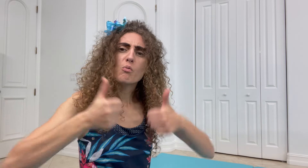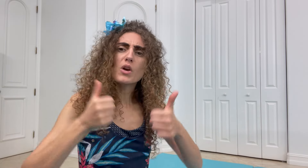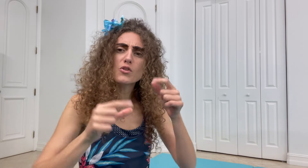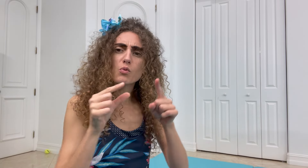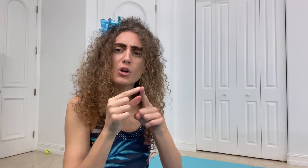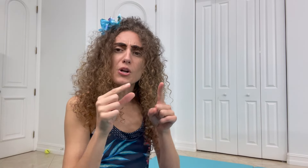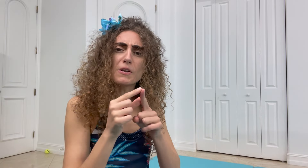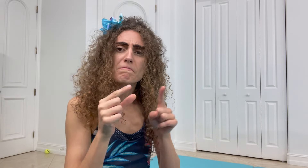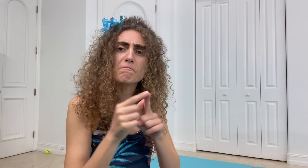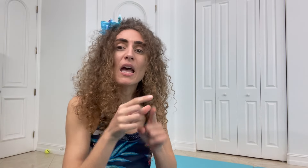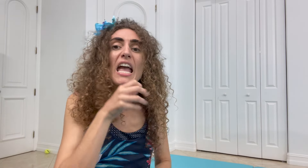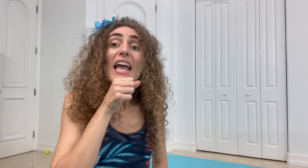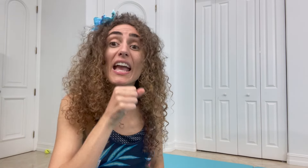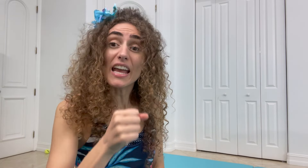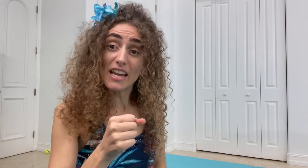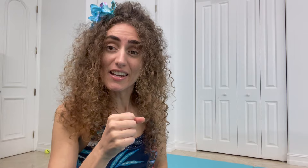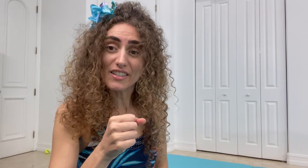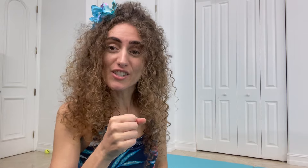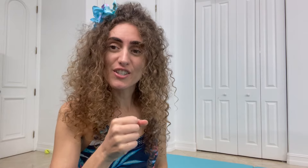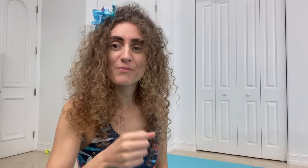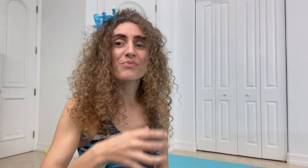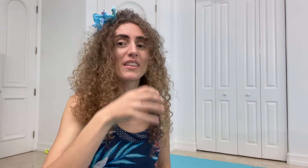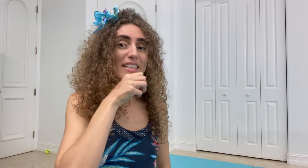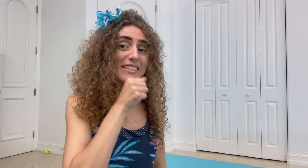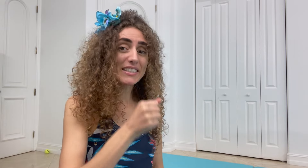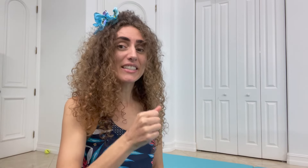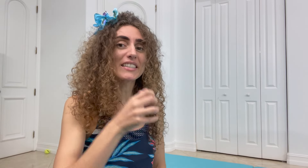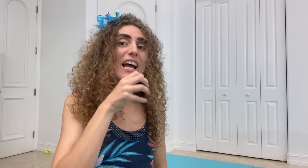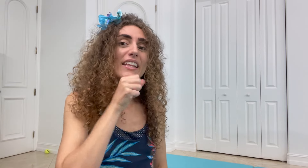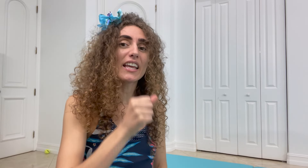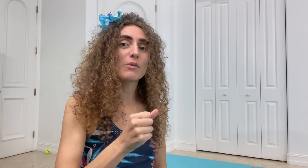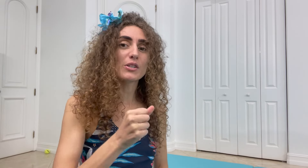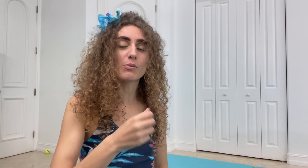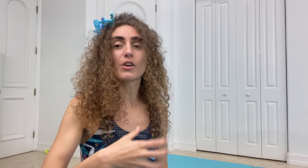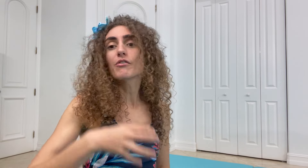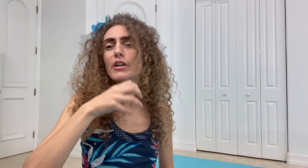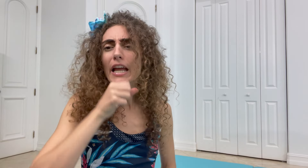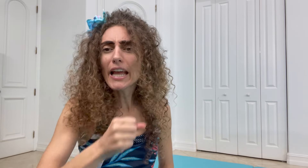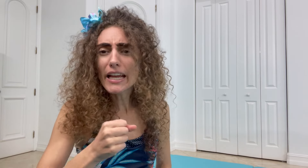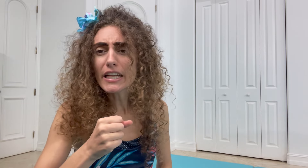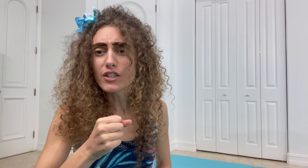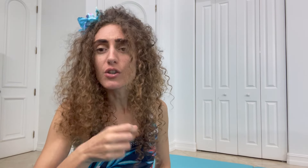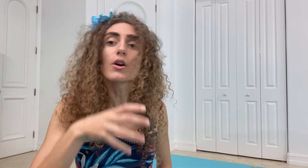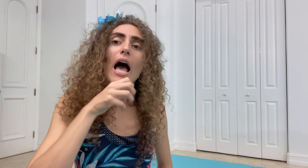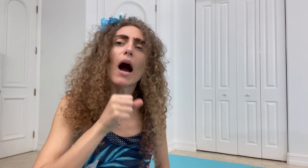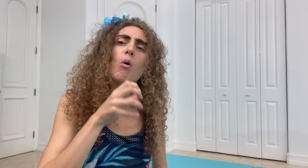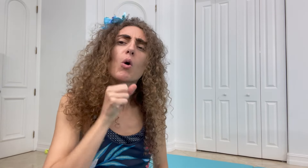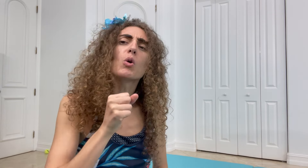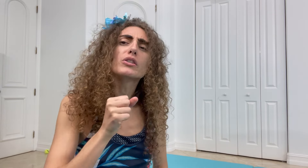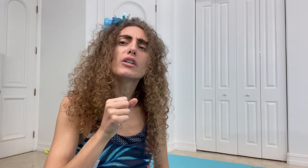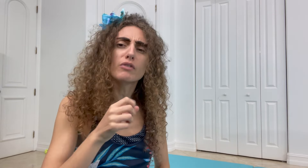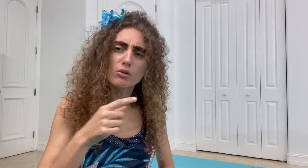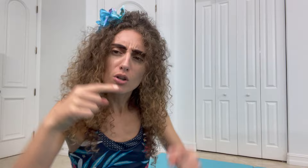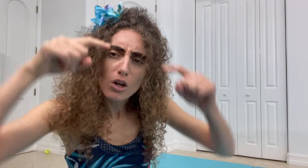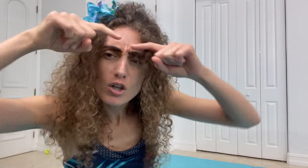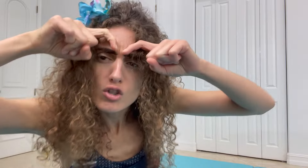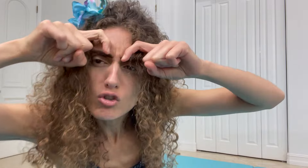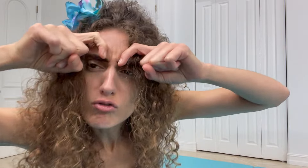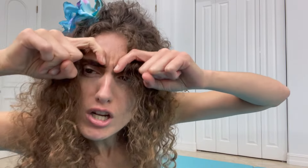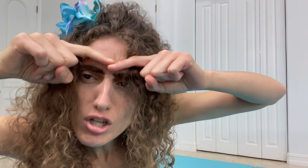Which word? Age. This is the sign language word for age, or how old. If you scrunch up